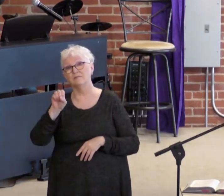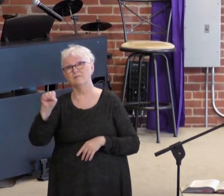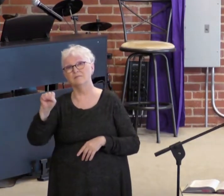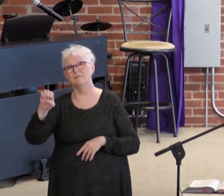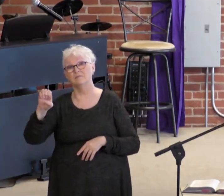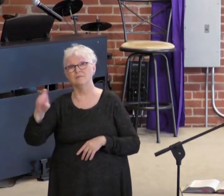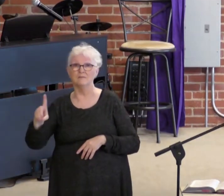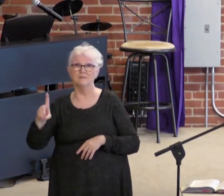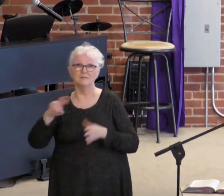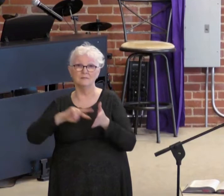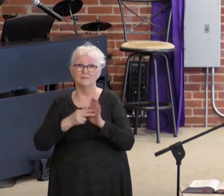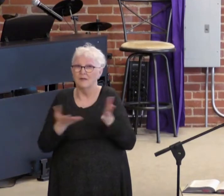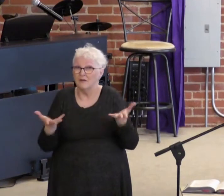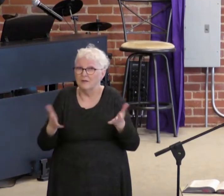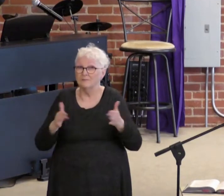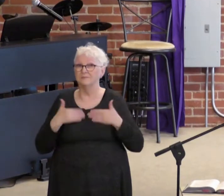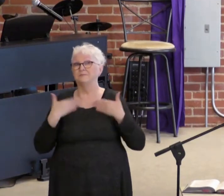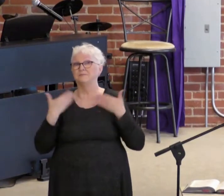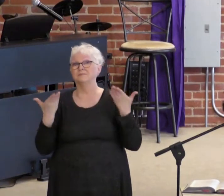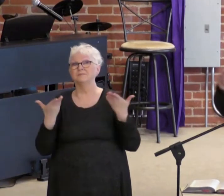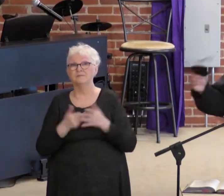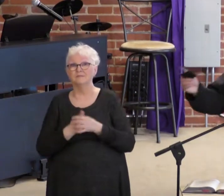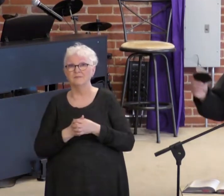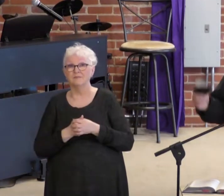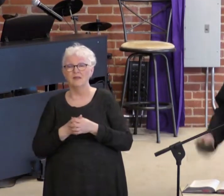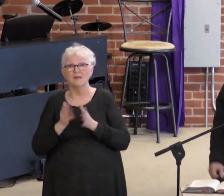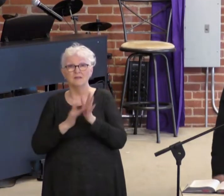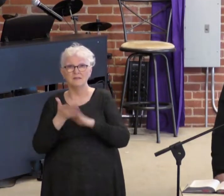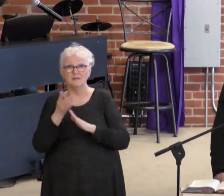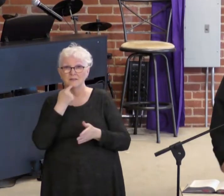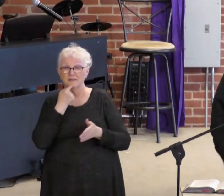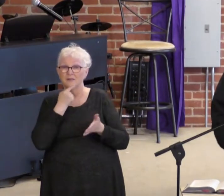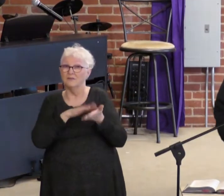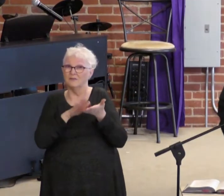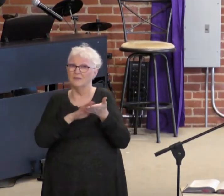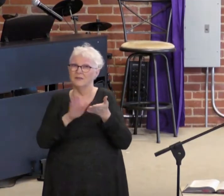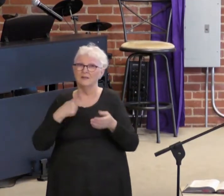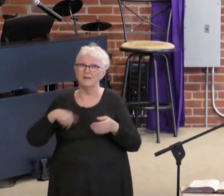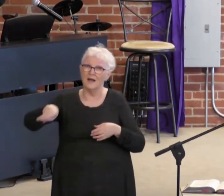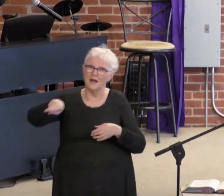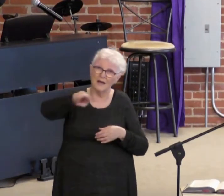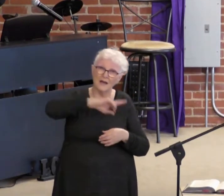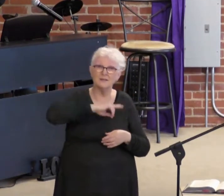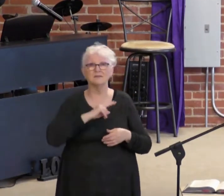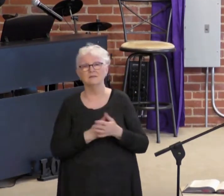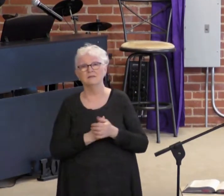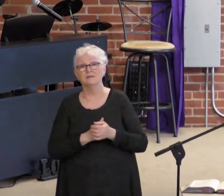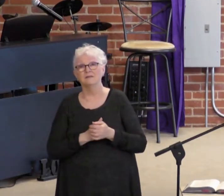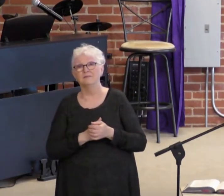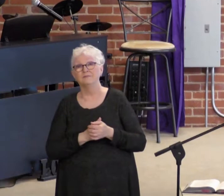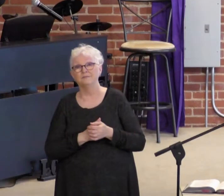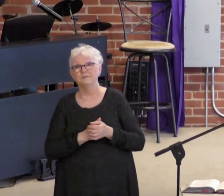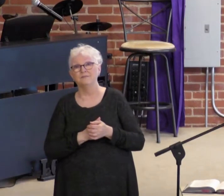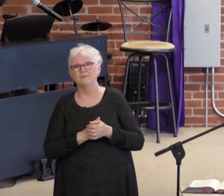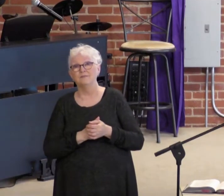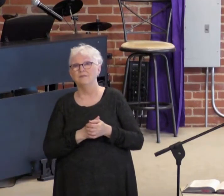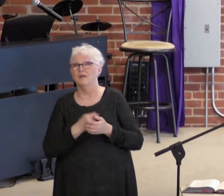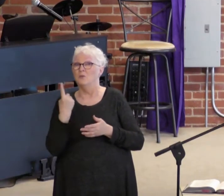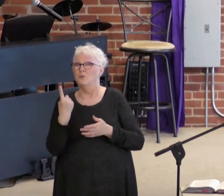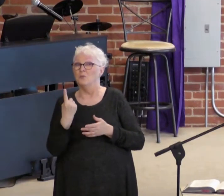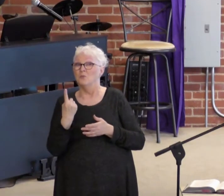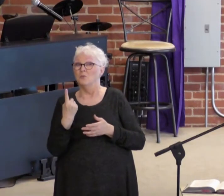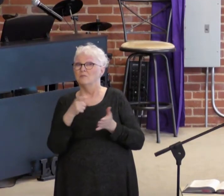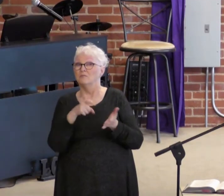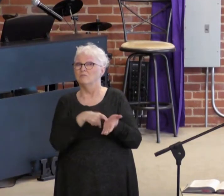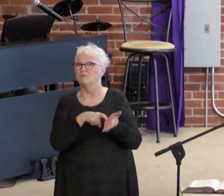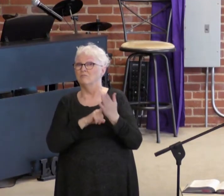show mercy. And so Jesus says, forgive us our trespasses on one condition. What is it?